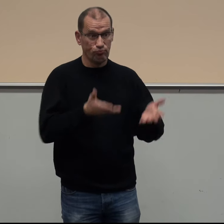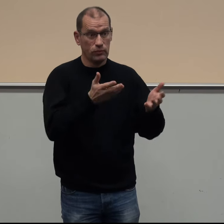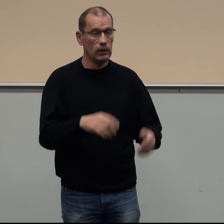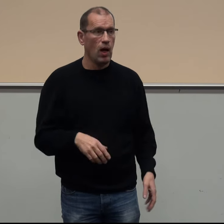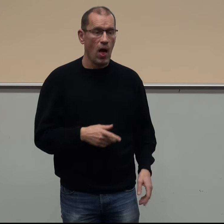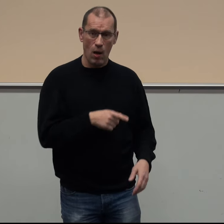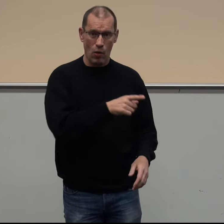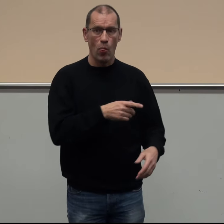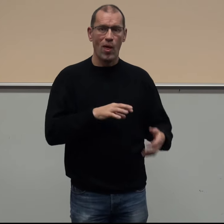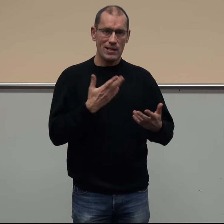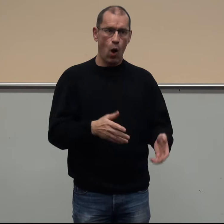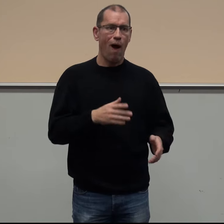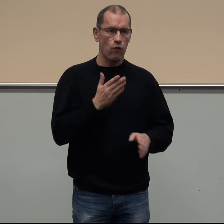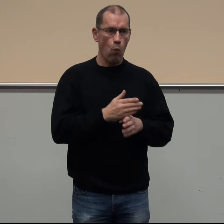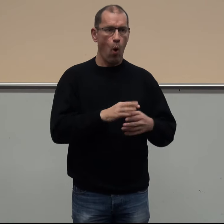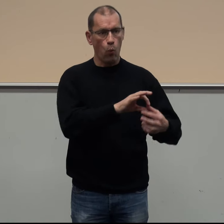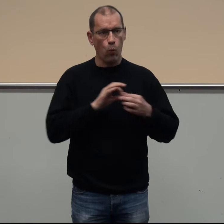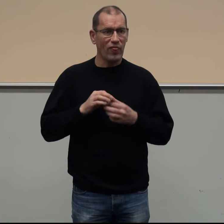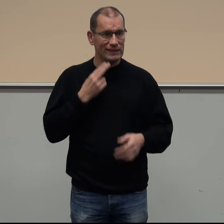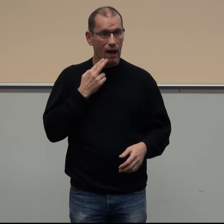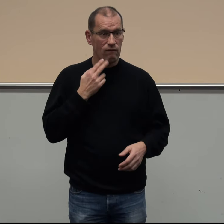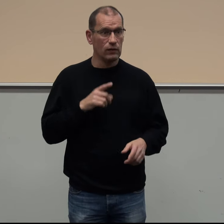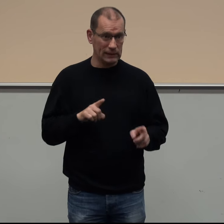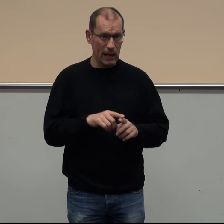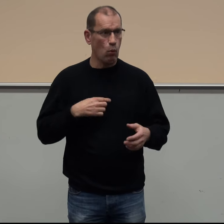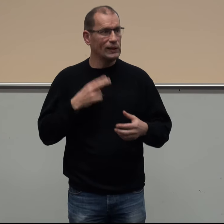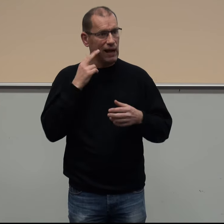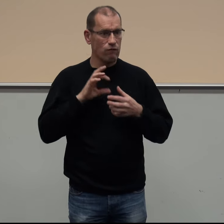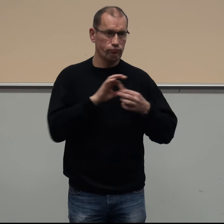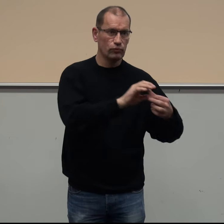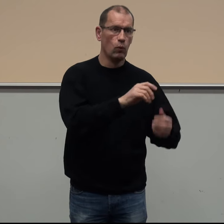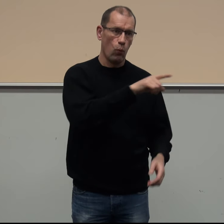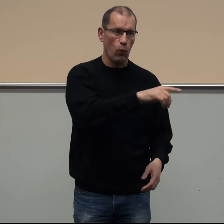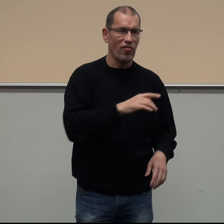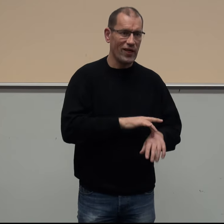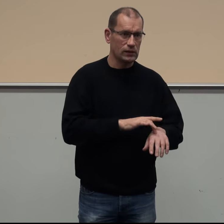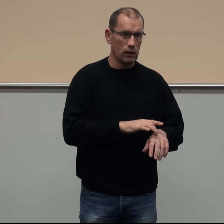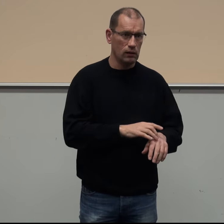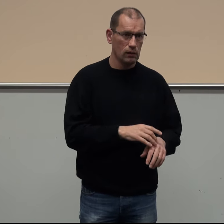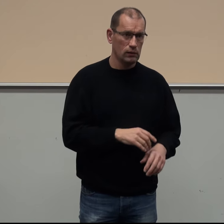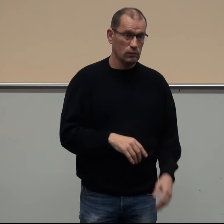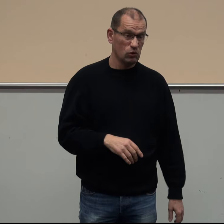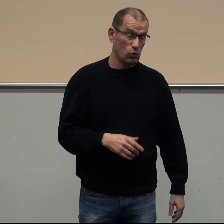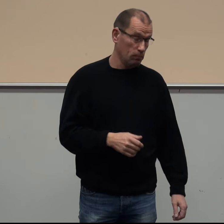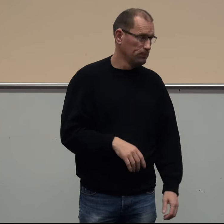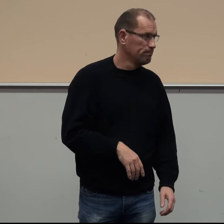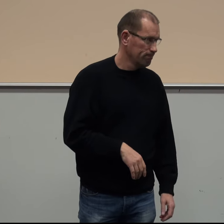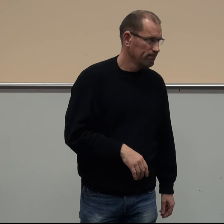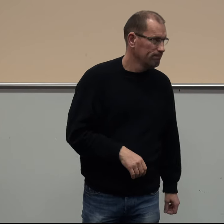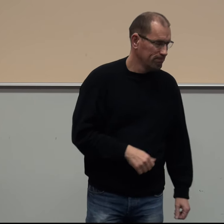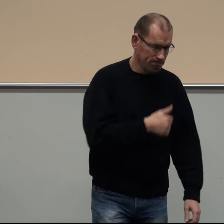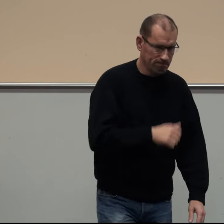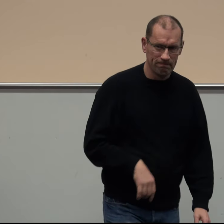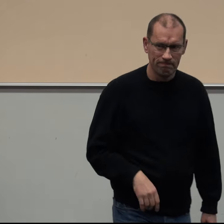we've been doing our best to improve things, and now they're working a little bit more with the deaf community, and we're working back with them, with the theatre.